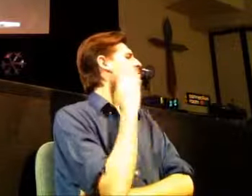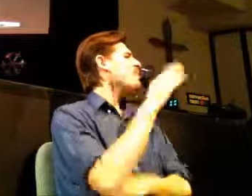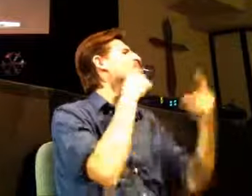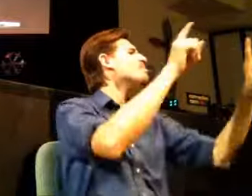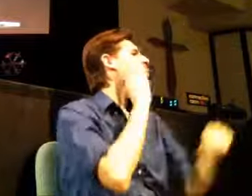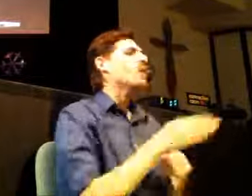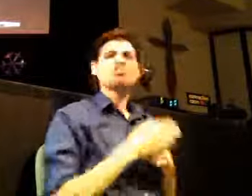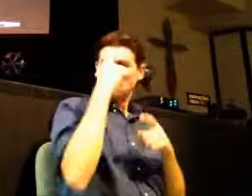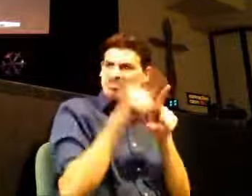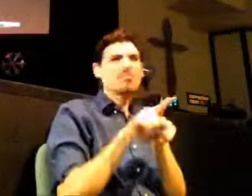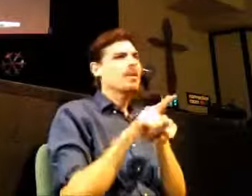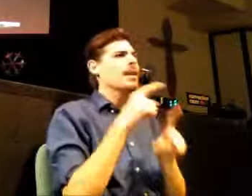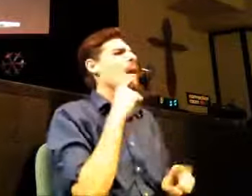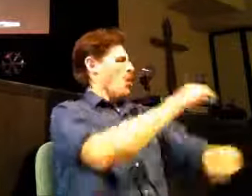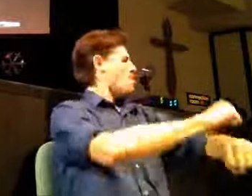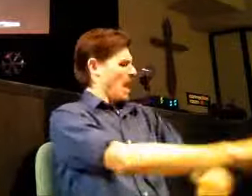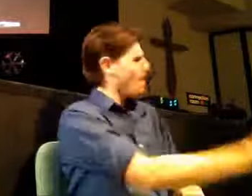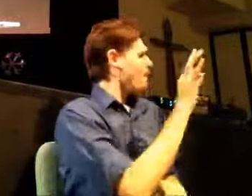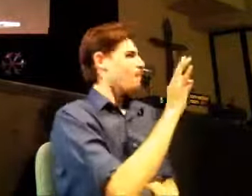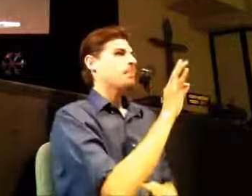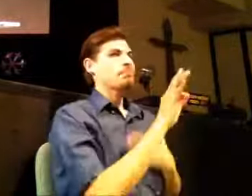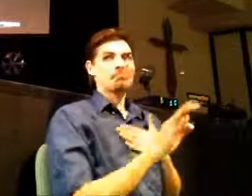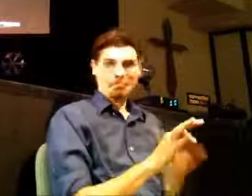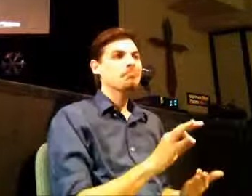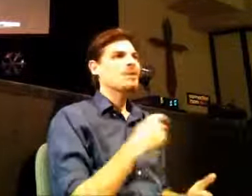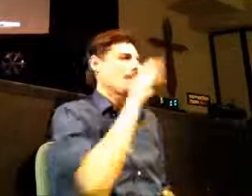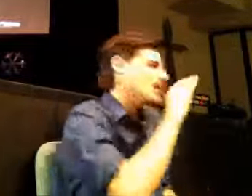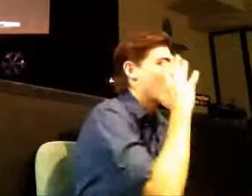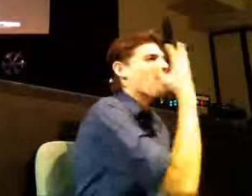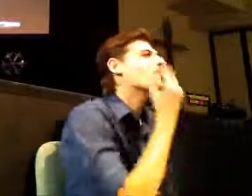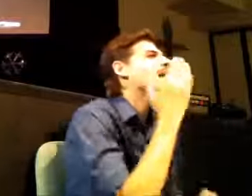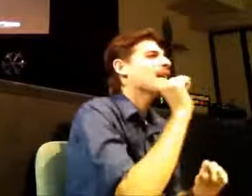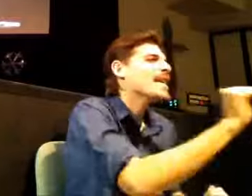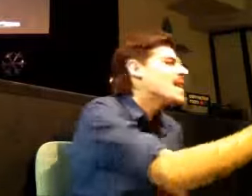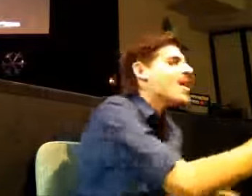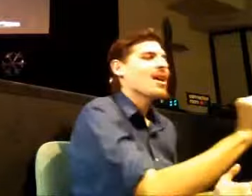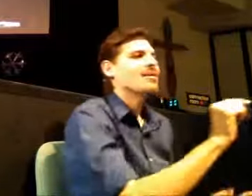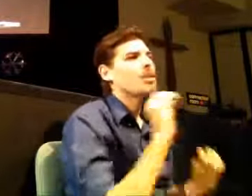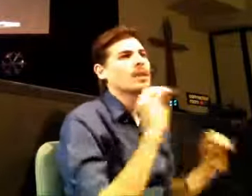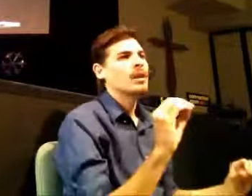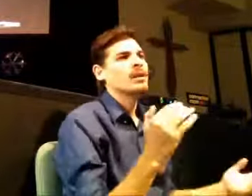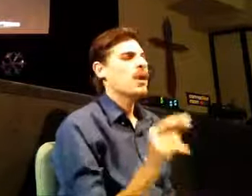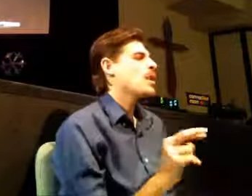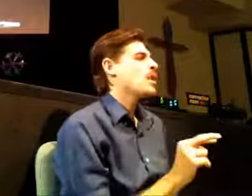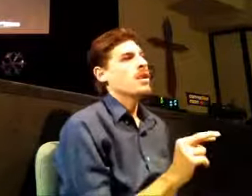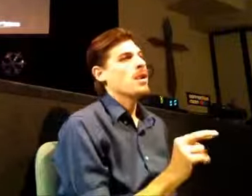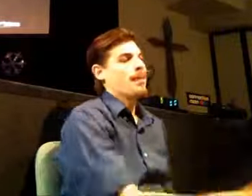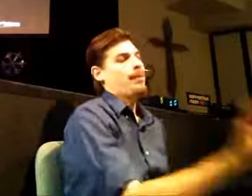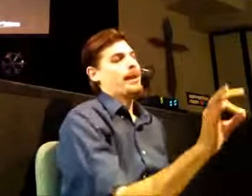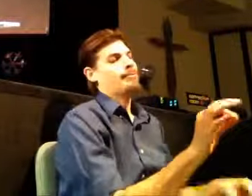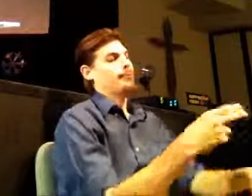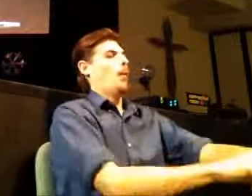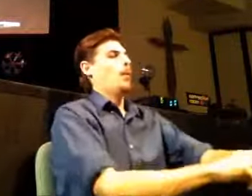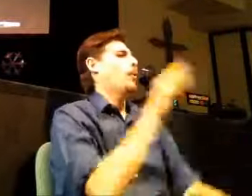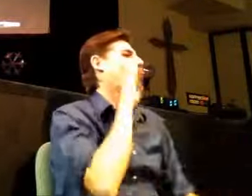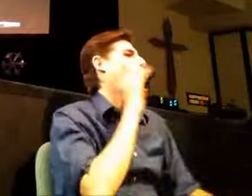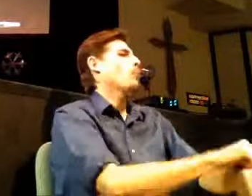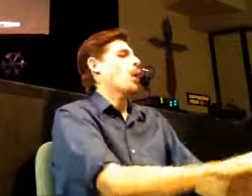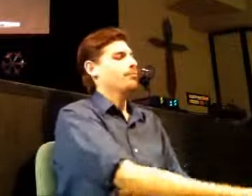Let's up a rock. And he did a, whatever, so we need pick up a rock, and I'm looking for a really pretty rock, and apparently there's just no really good-looking rocks up here at that point. So he picked up a relatively plain old brown rock. But, and it hit me, but that's